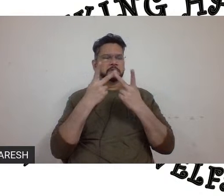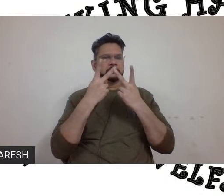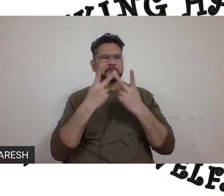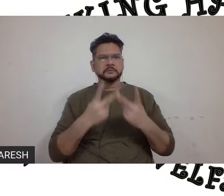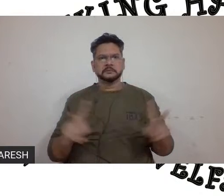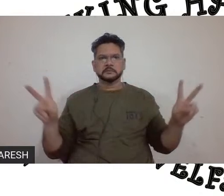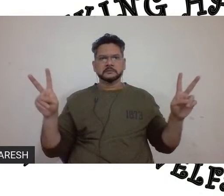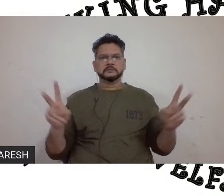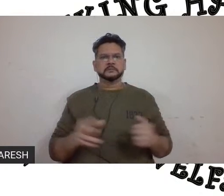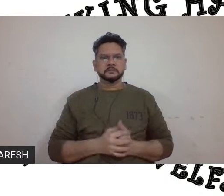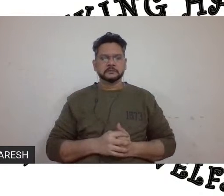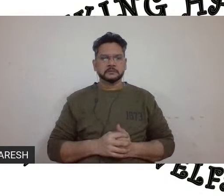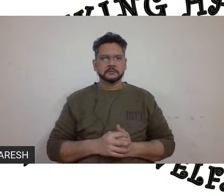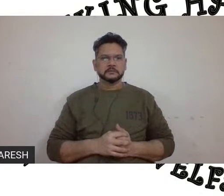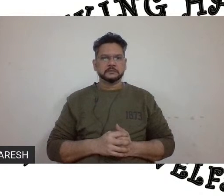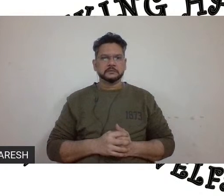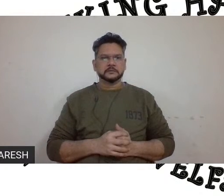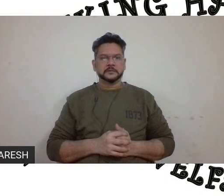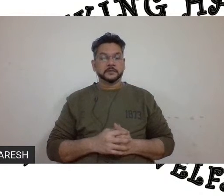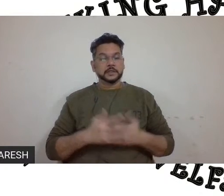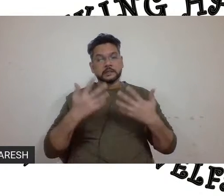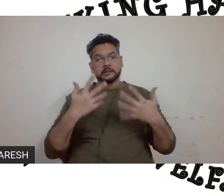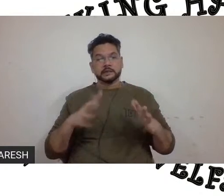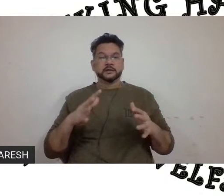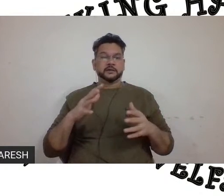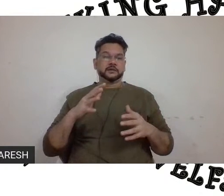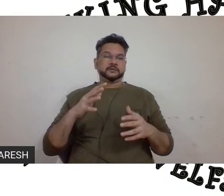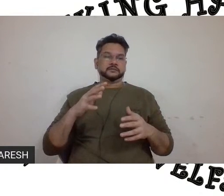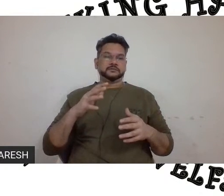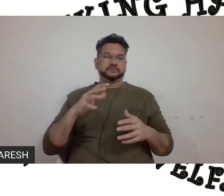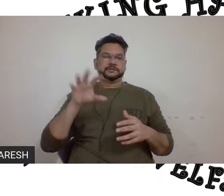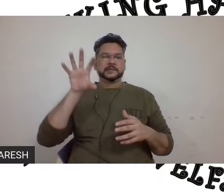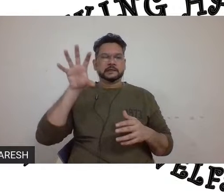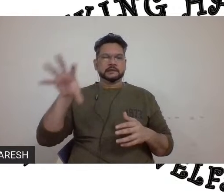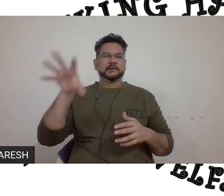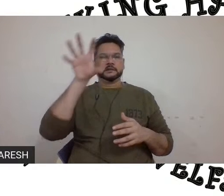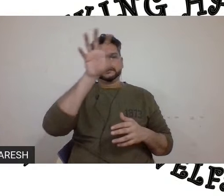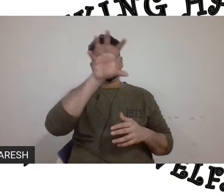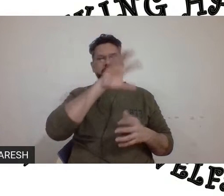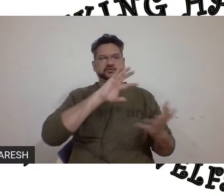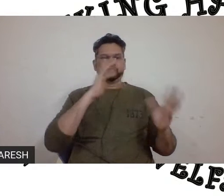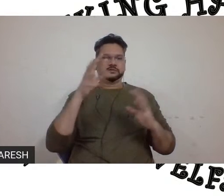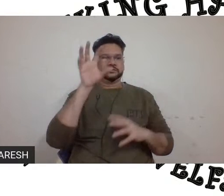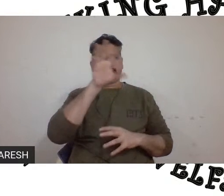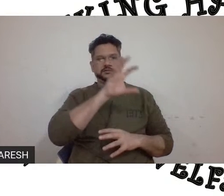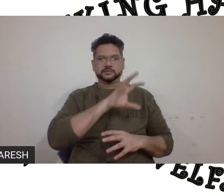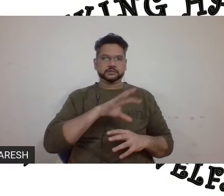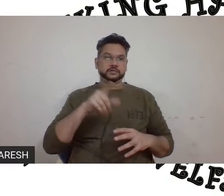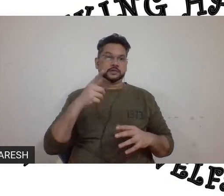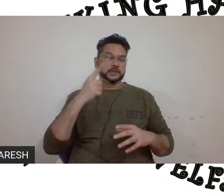are talking about the planning or such type of the thing, there is need of the accurate data or the information.